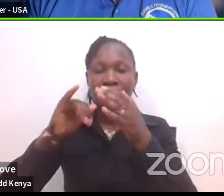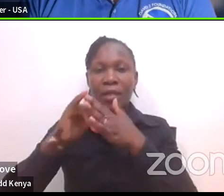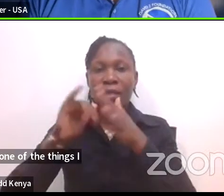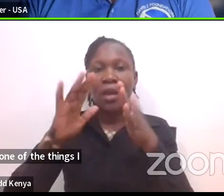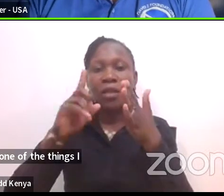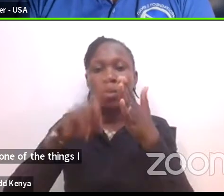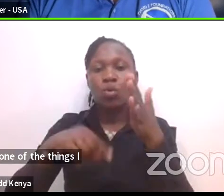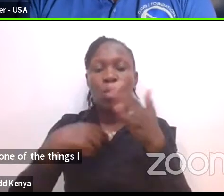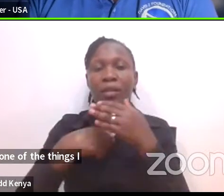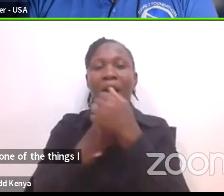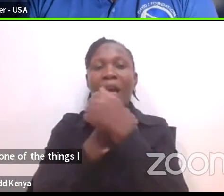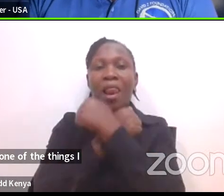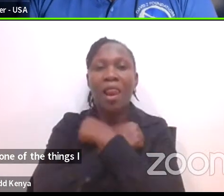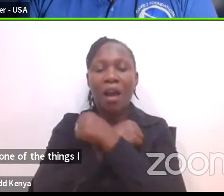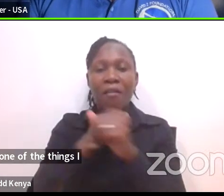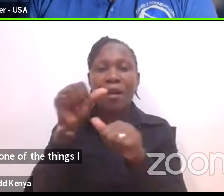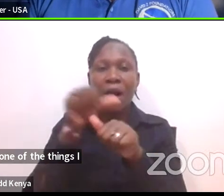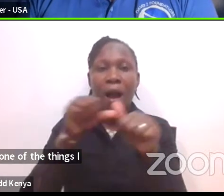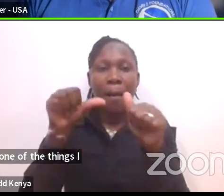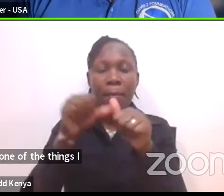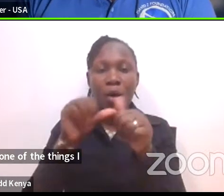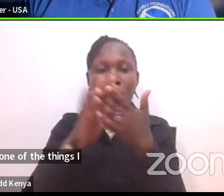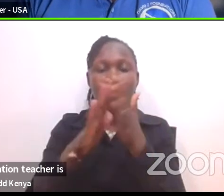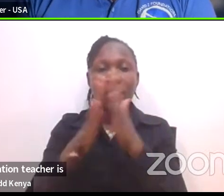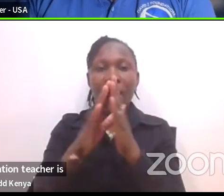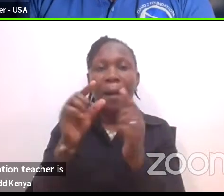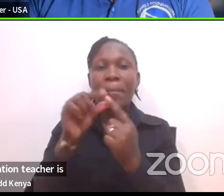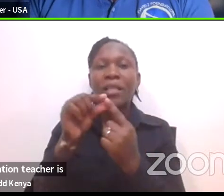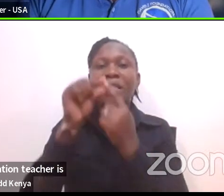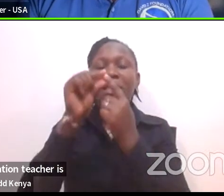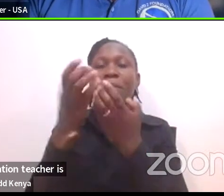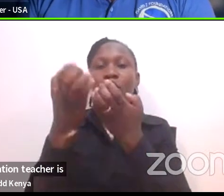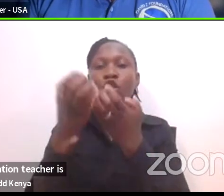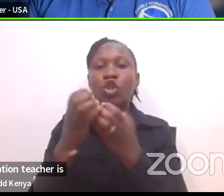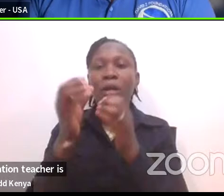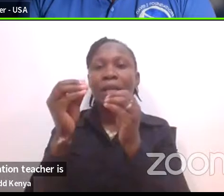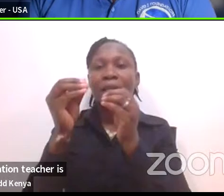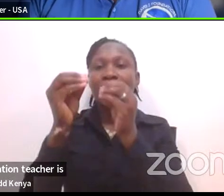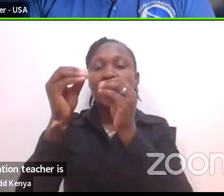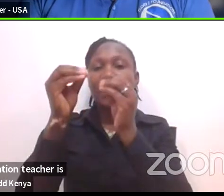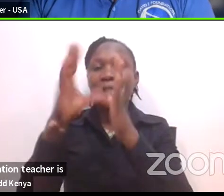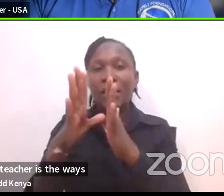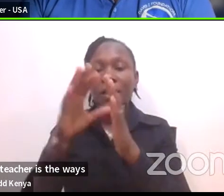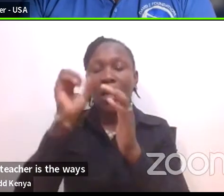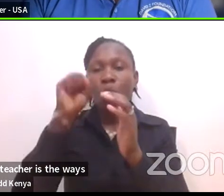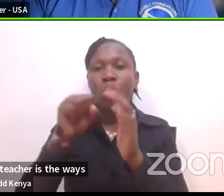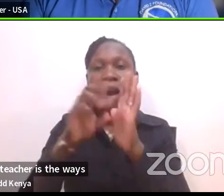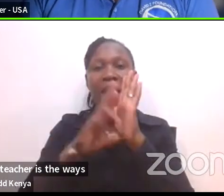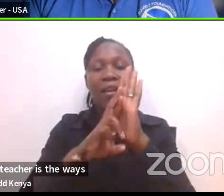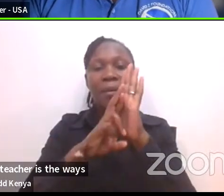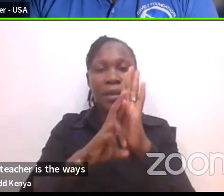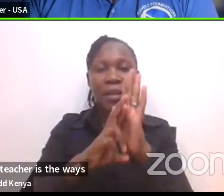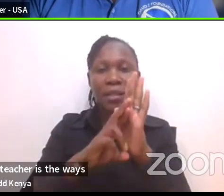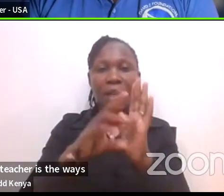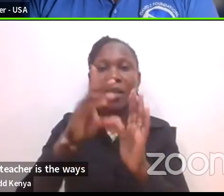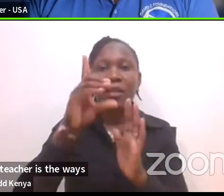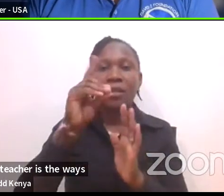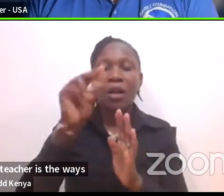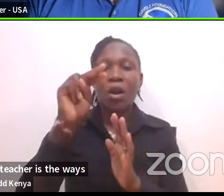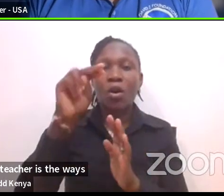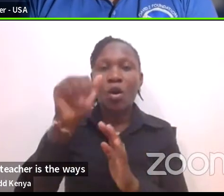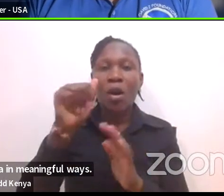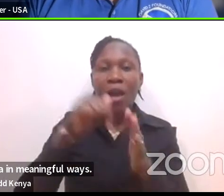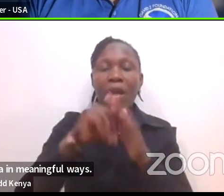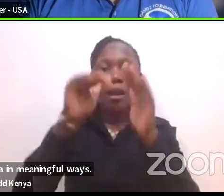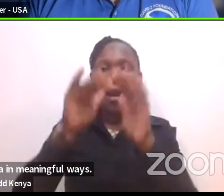a special education teacher, is the ways that we can take in and represent data in meaningful ways. And when we give